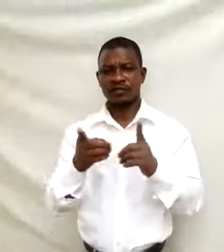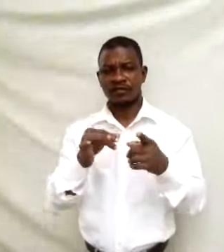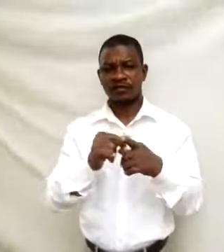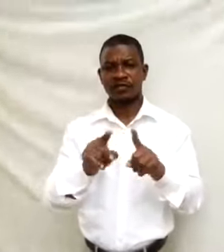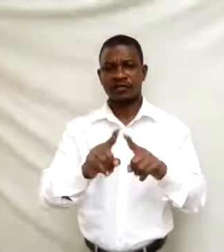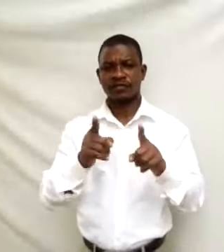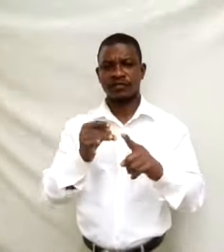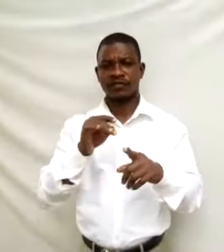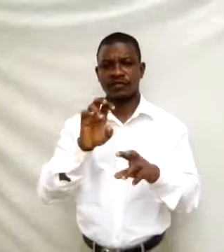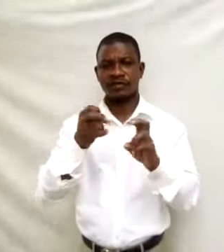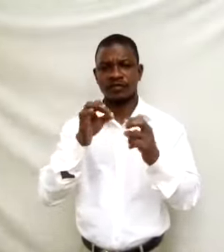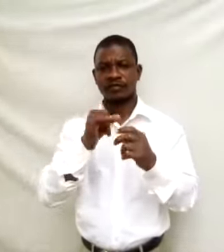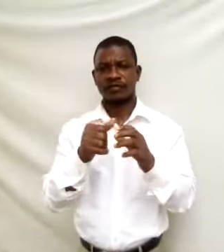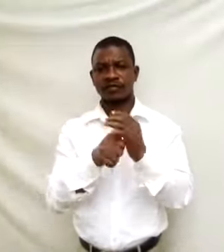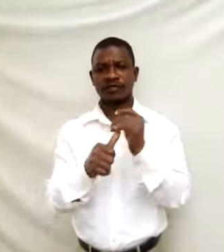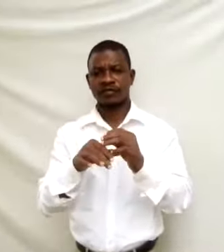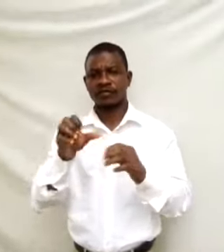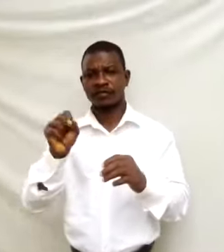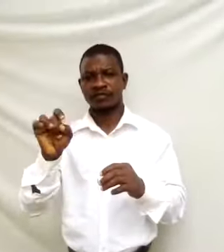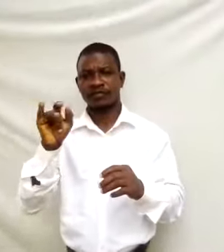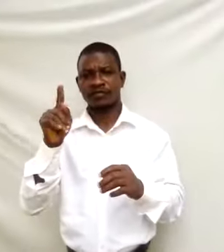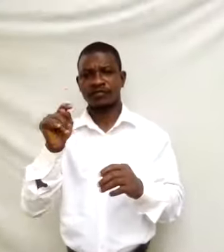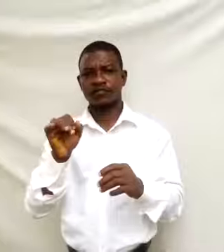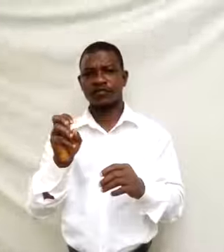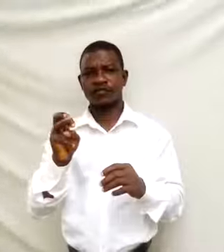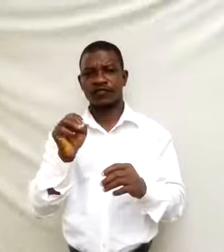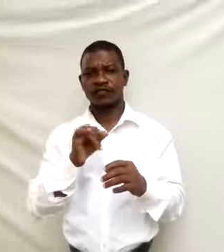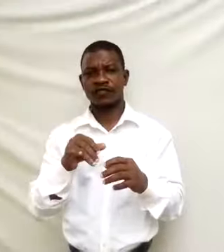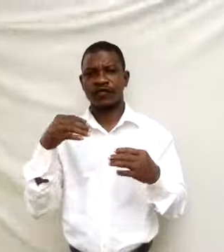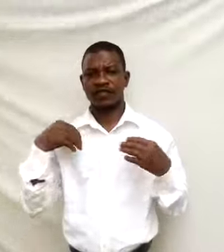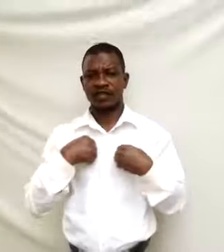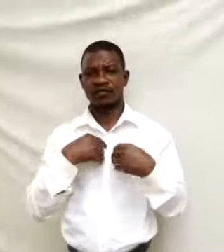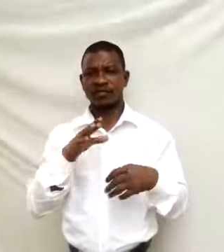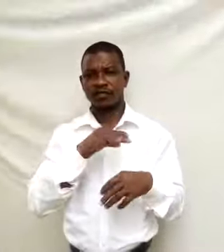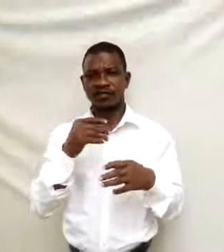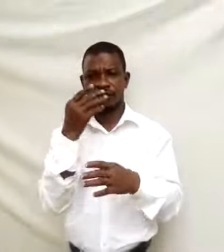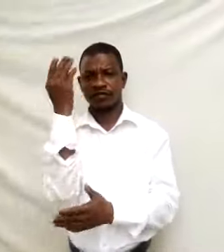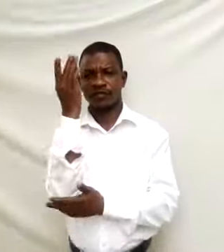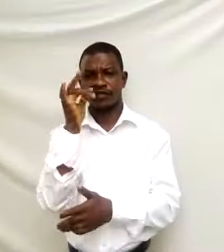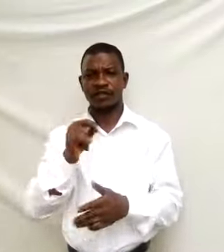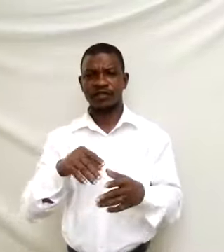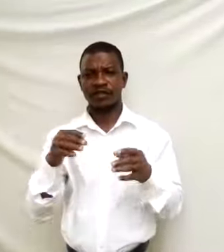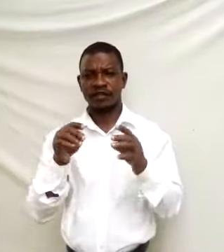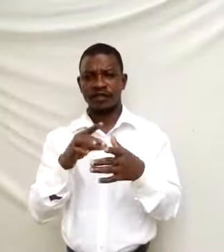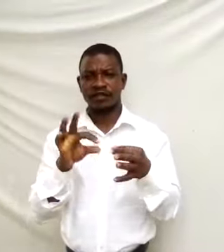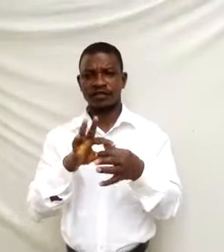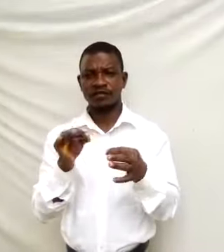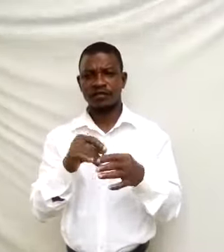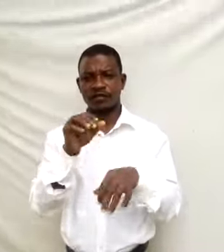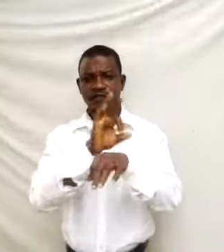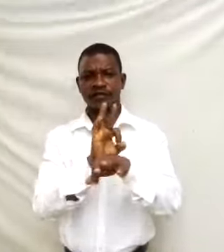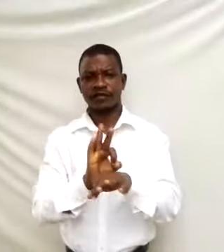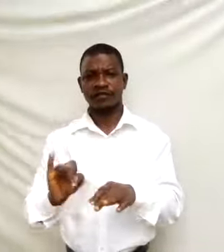types of excretory systems in animals and plants explain the functioning of kidney